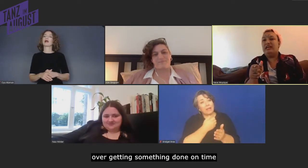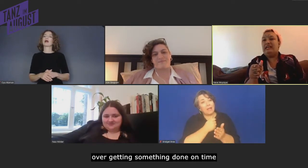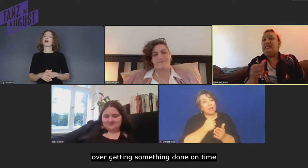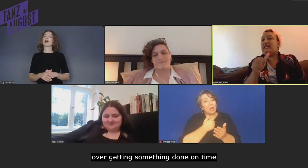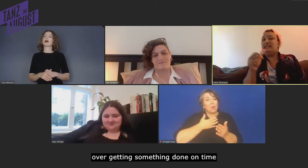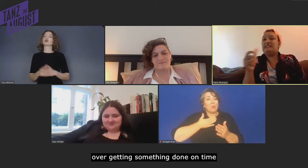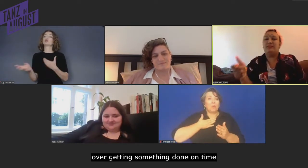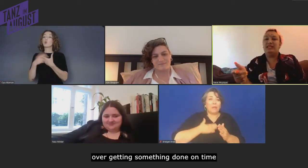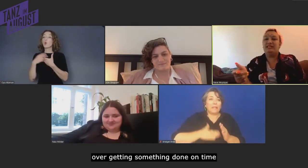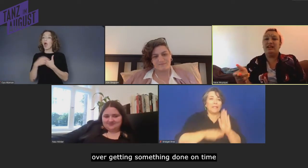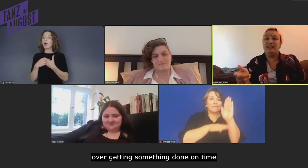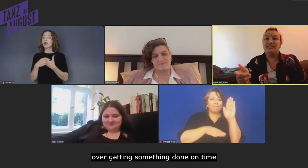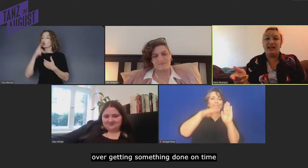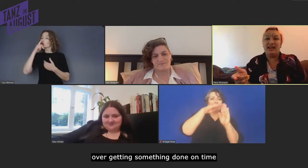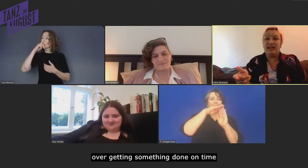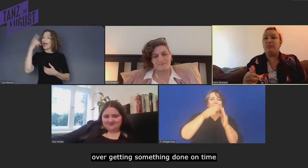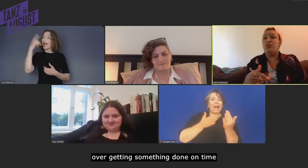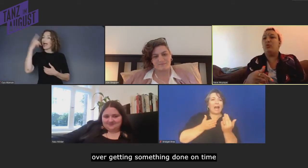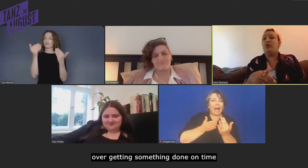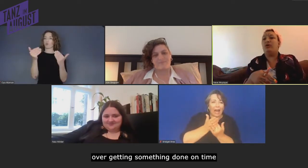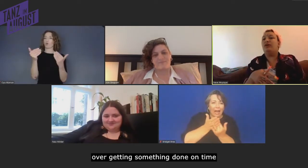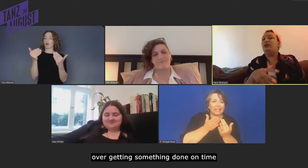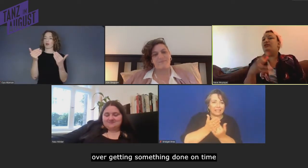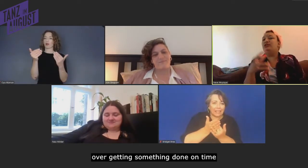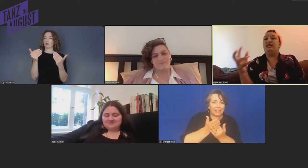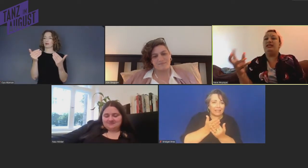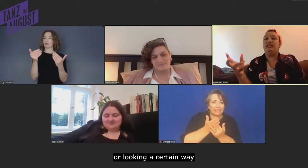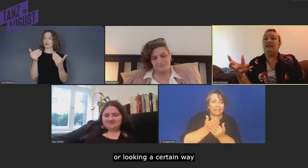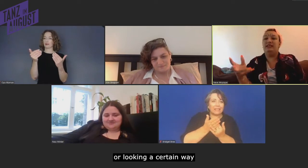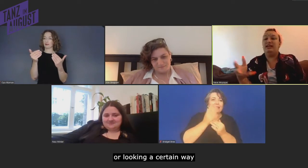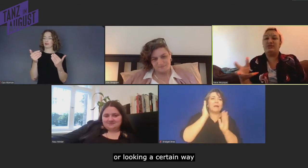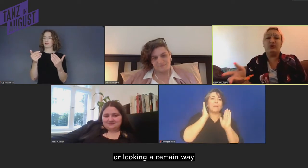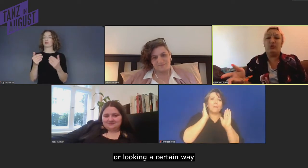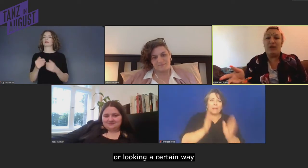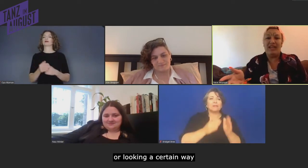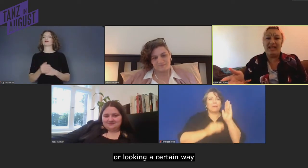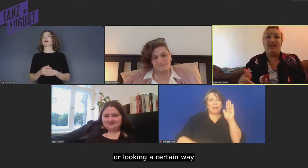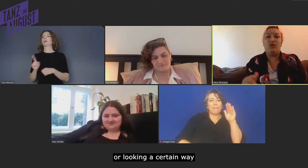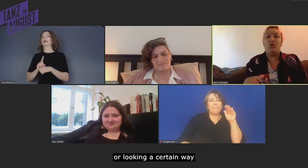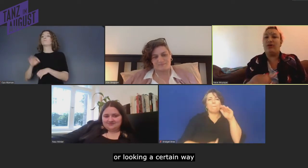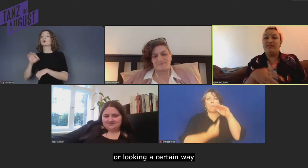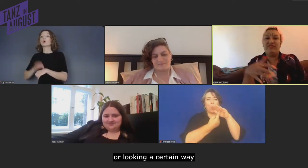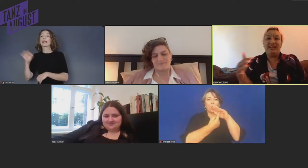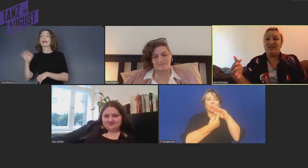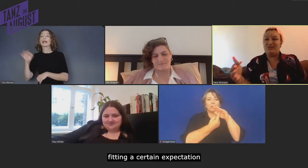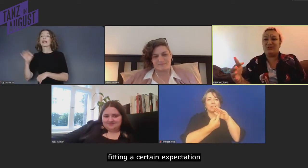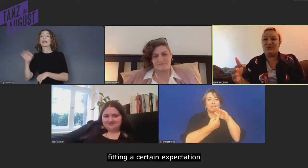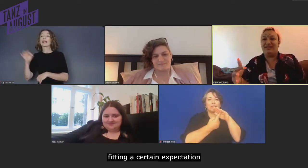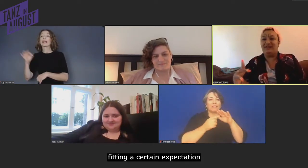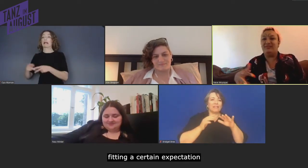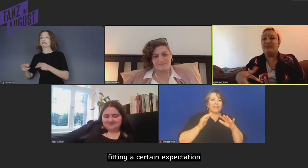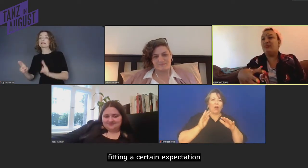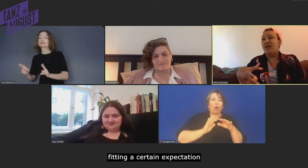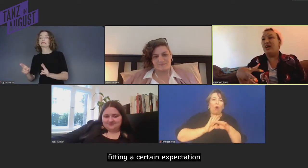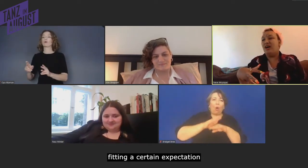over getting something done on time or looking a certain way or fitting a